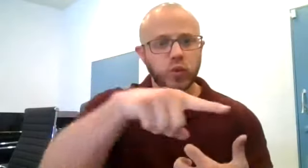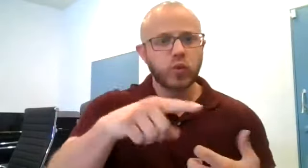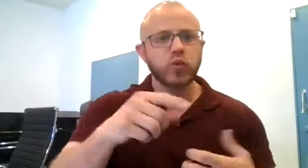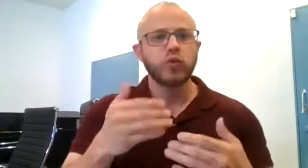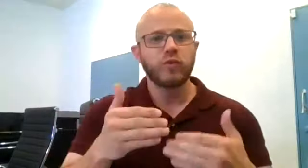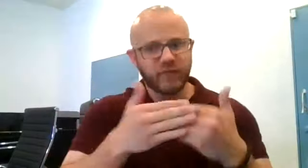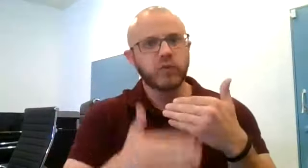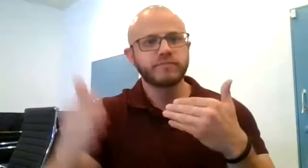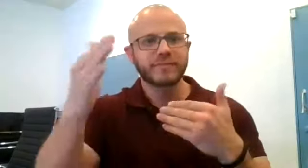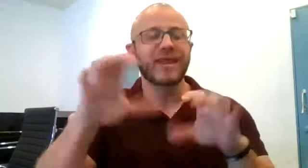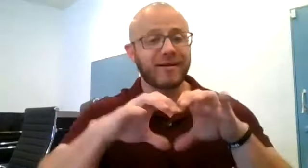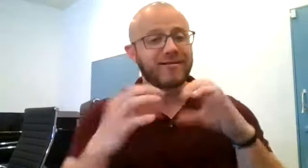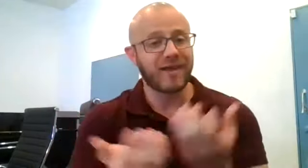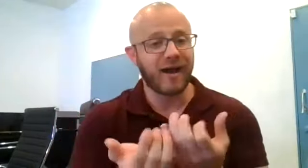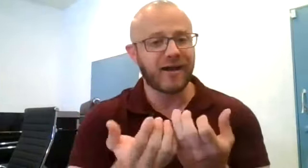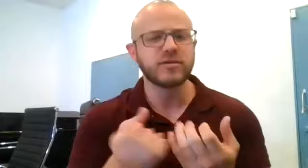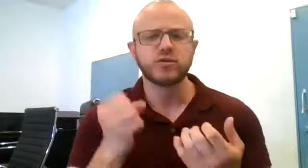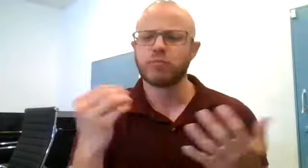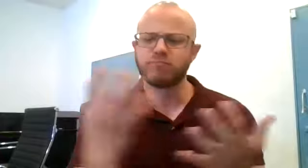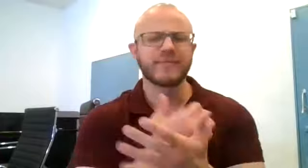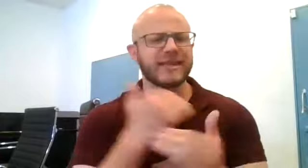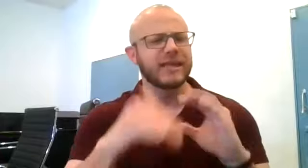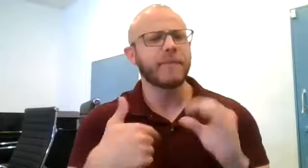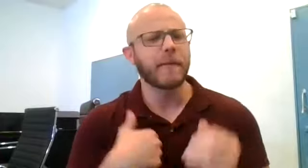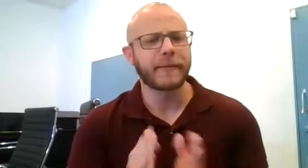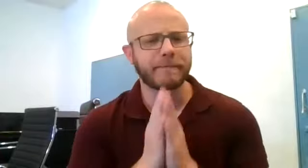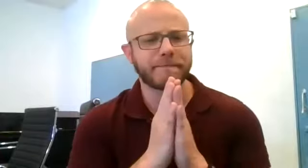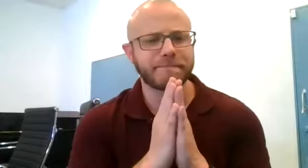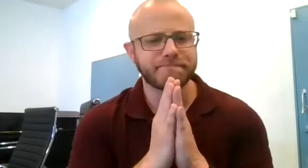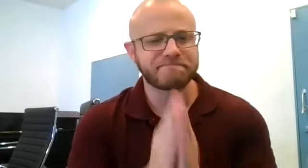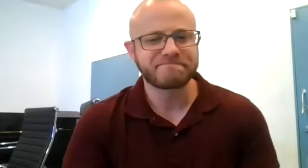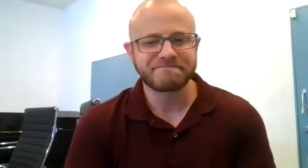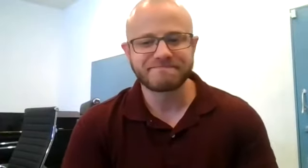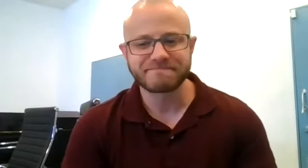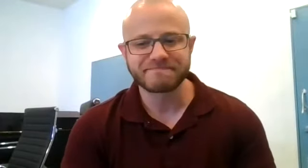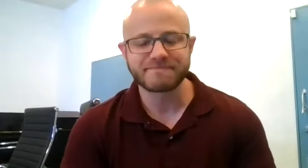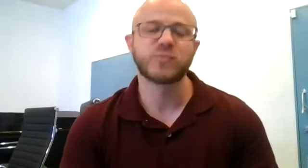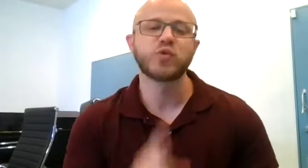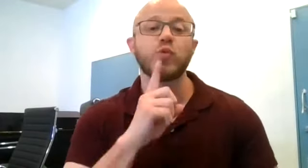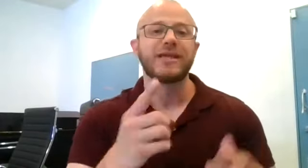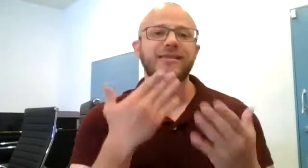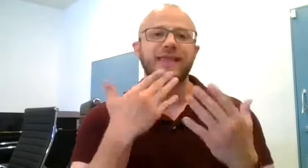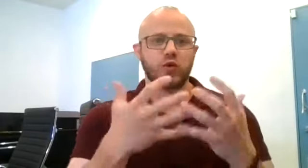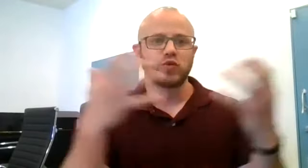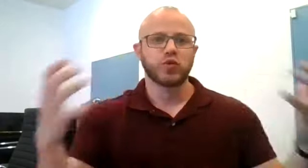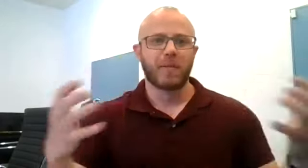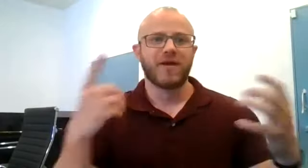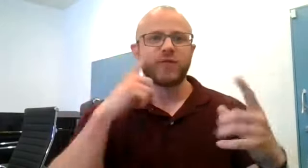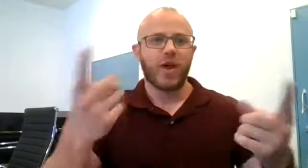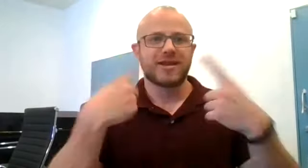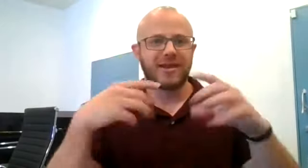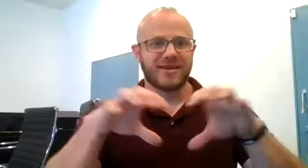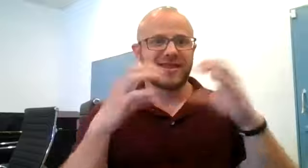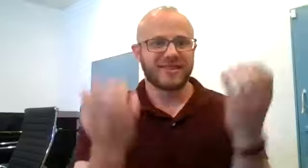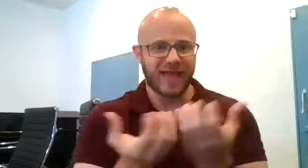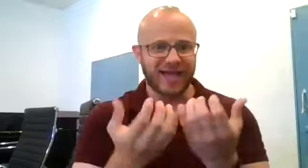can, match you and what we can do from now on in our next few sessions. So thank you so much